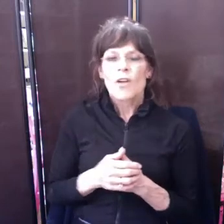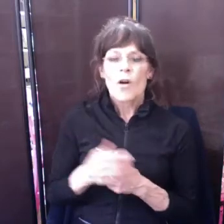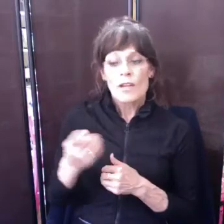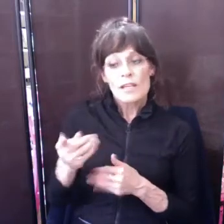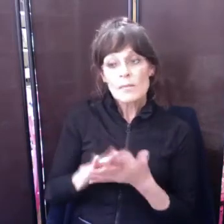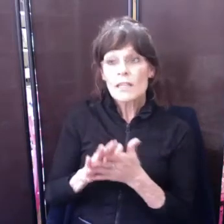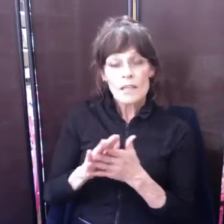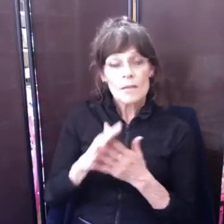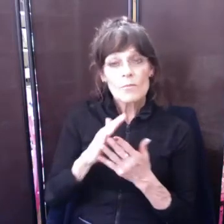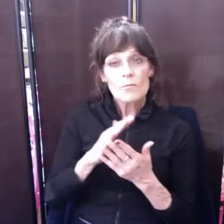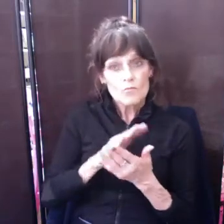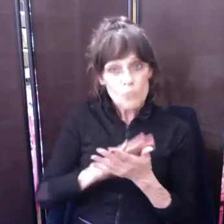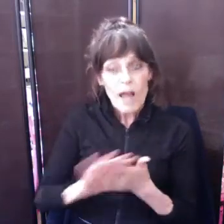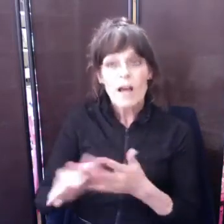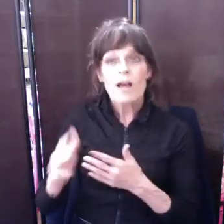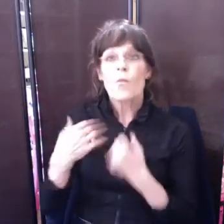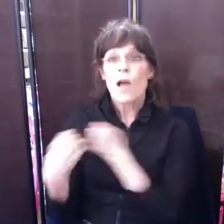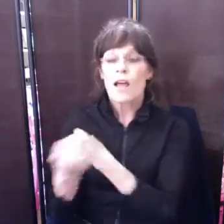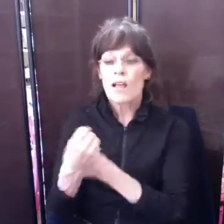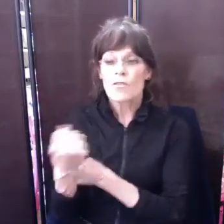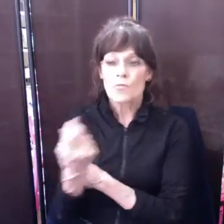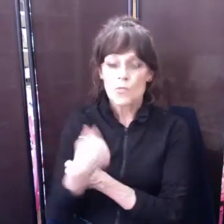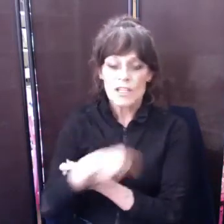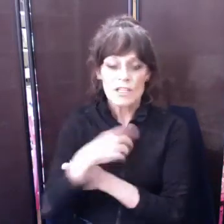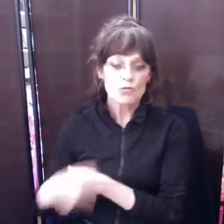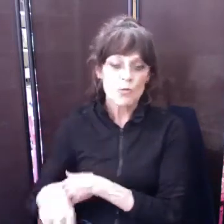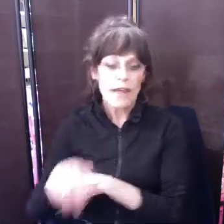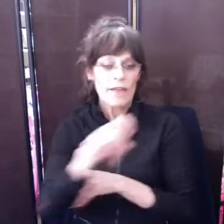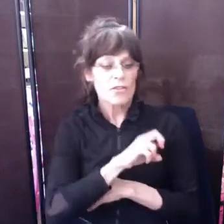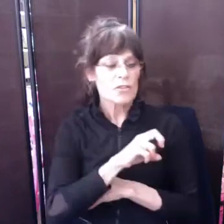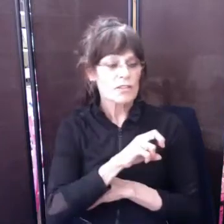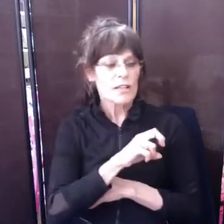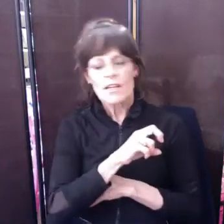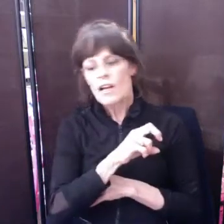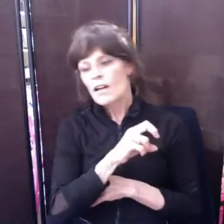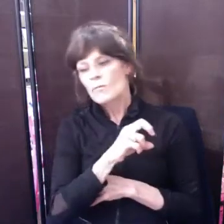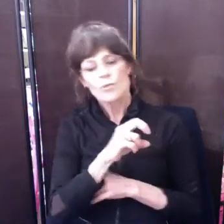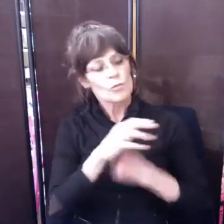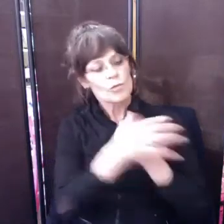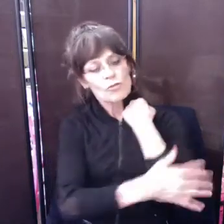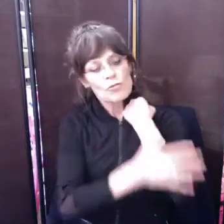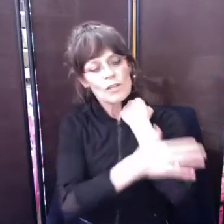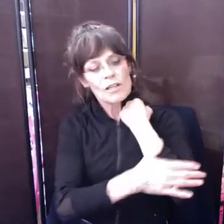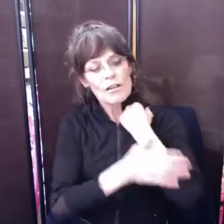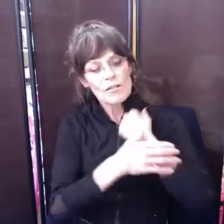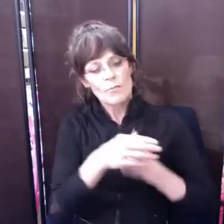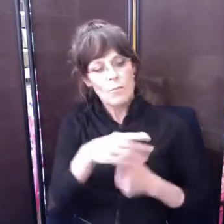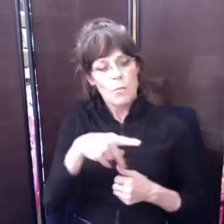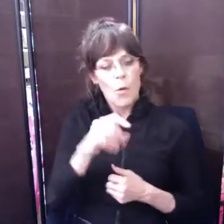and sister-in-law and my dad and I. We found the town in Poland that his family came from. We had a tremendous experience. When he was still well